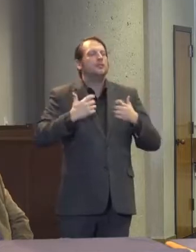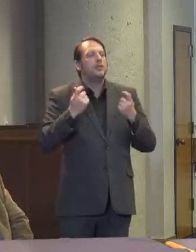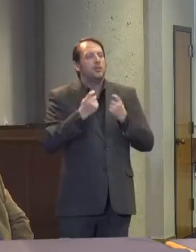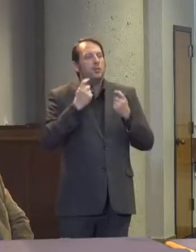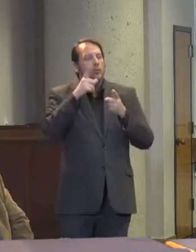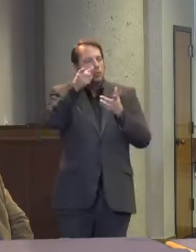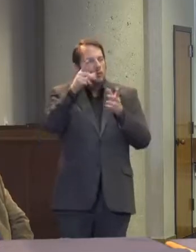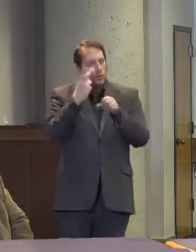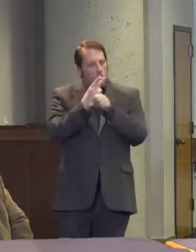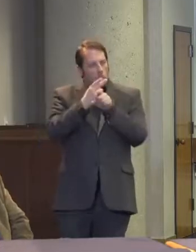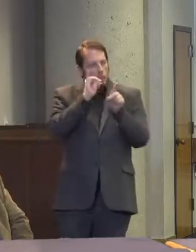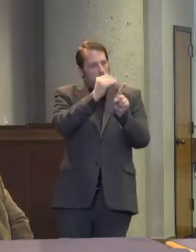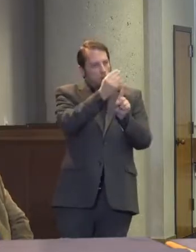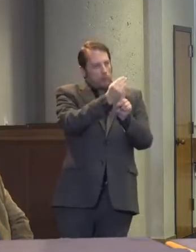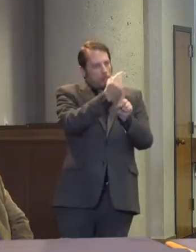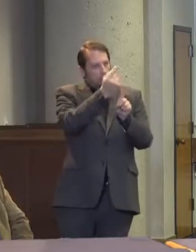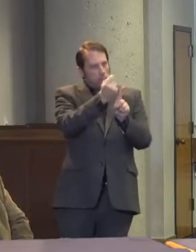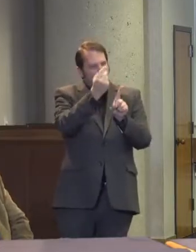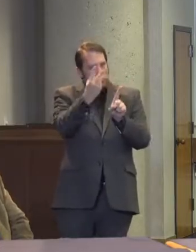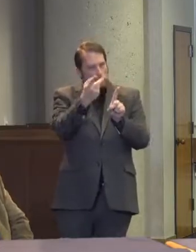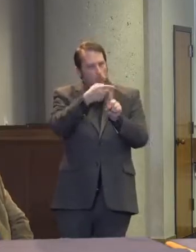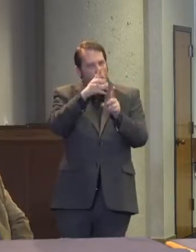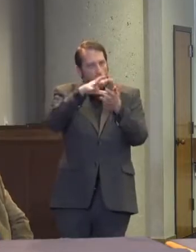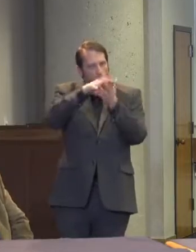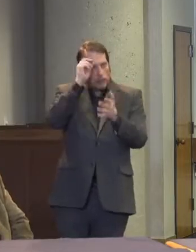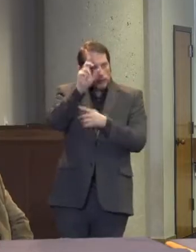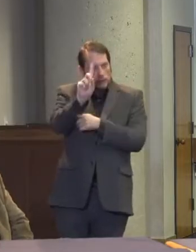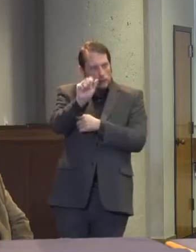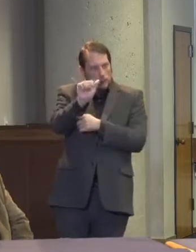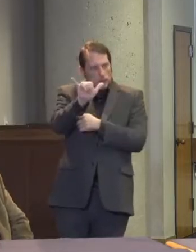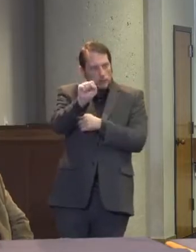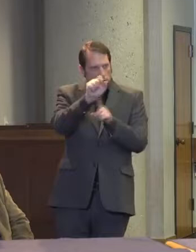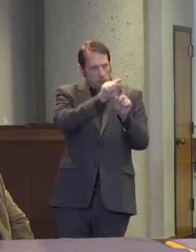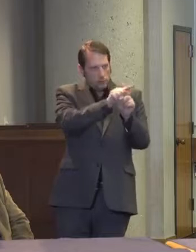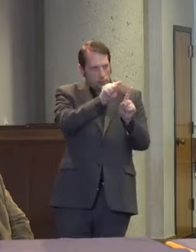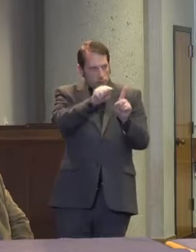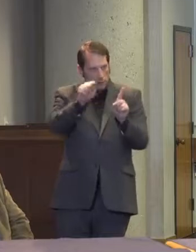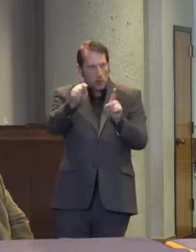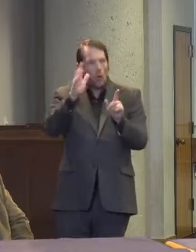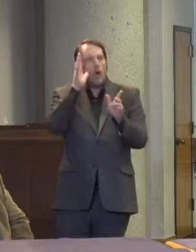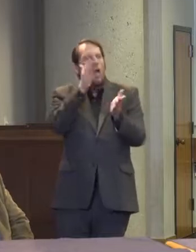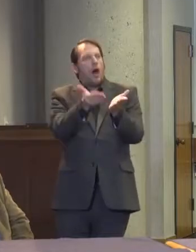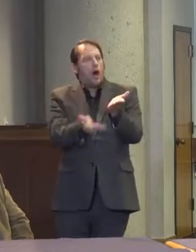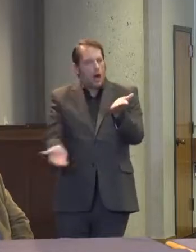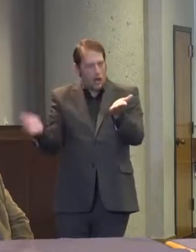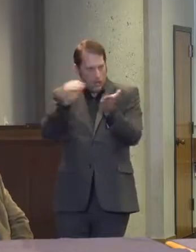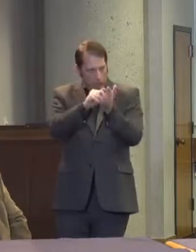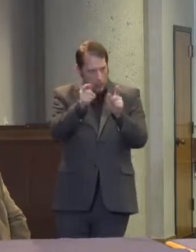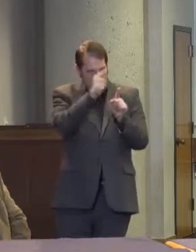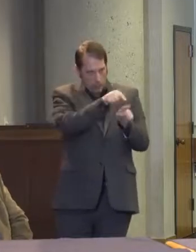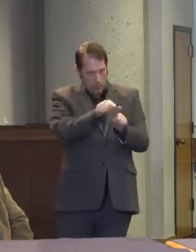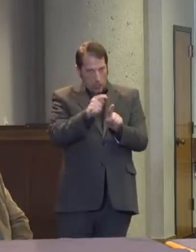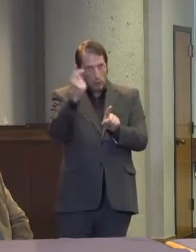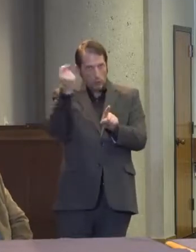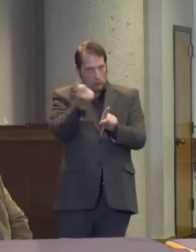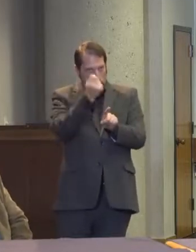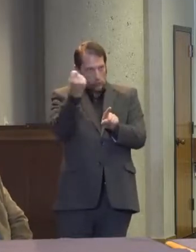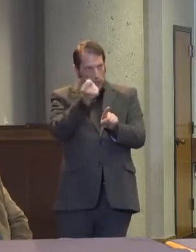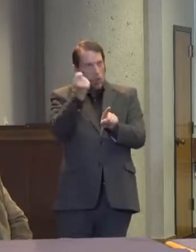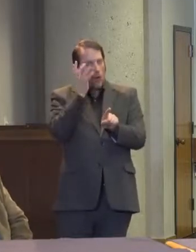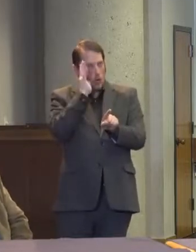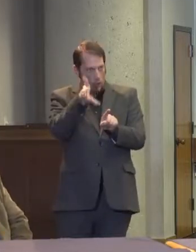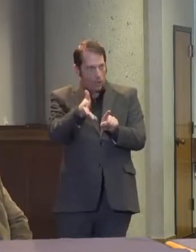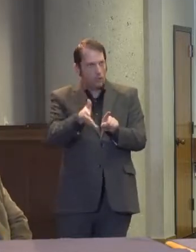learning days. And then we'll pick up again on Tuesday, the 14th of April, with learning days. So that's how spring break will work. As I said